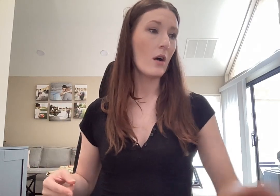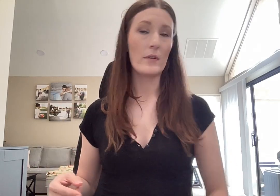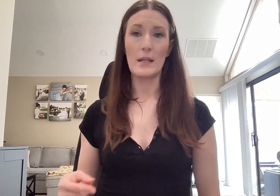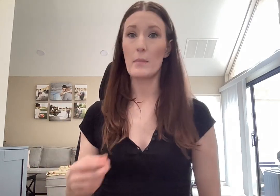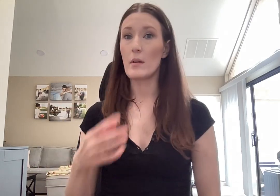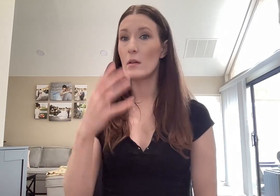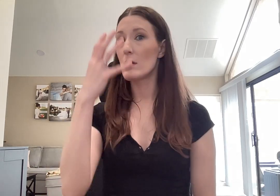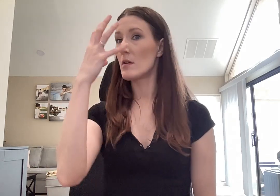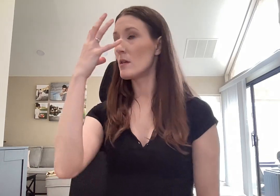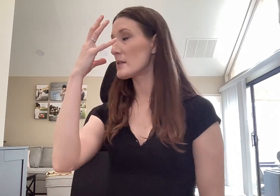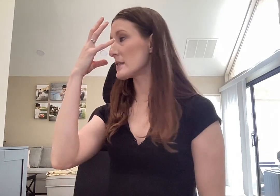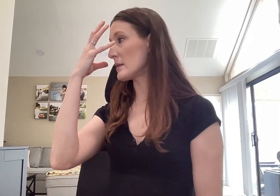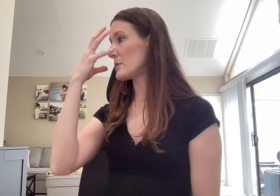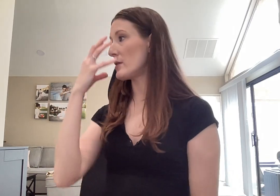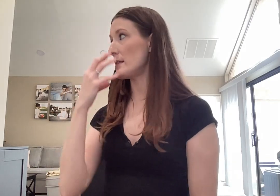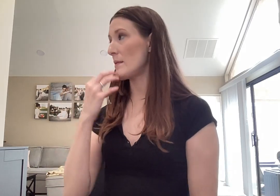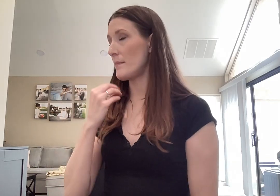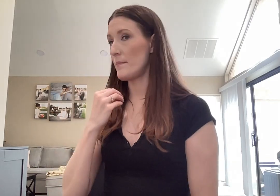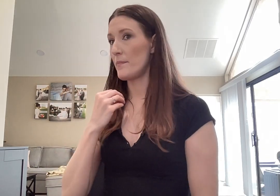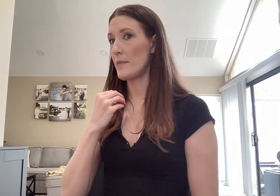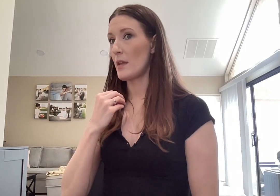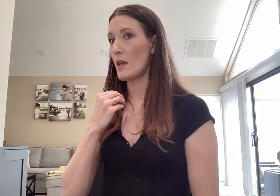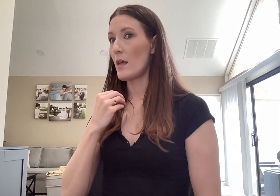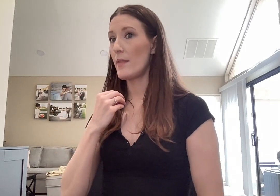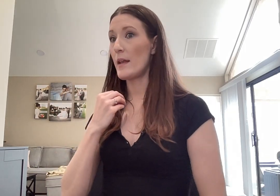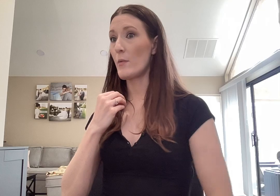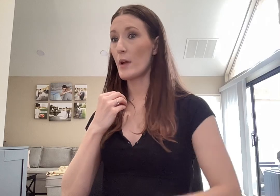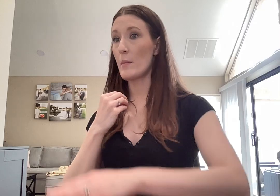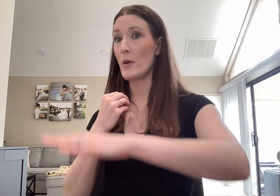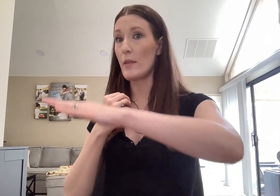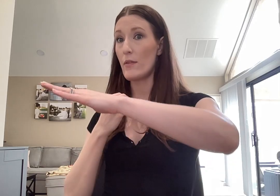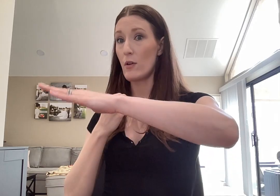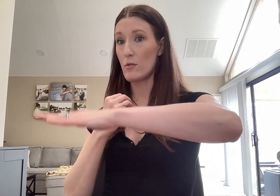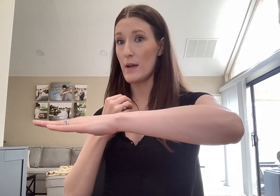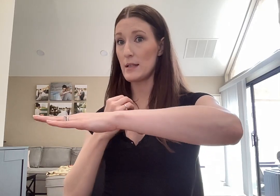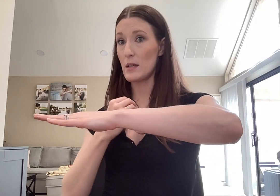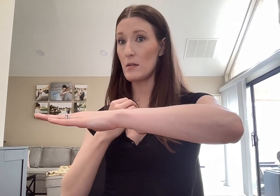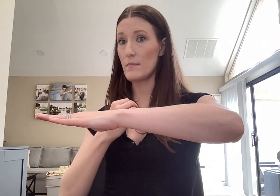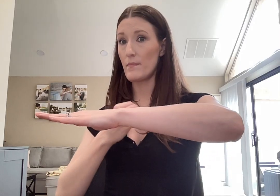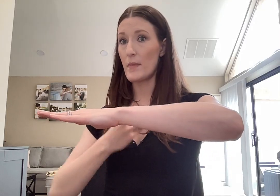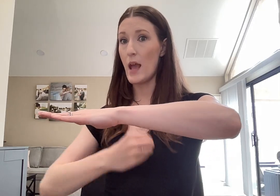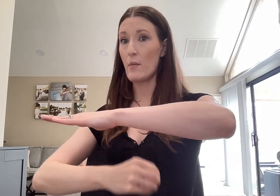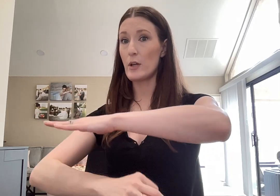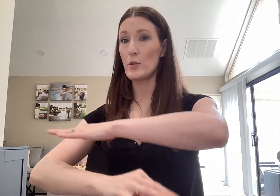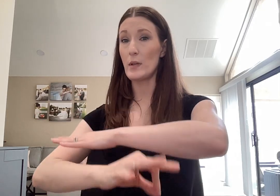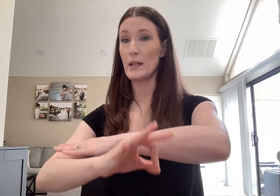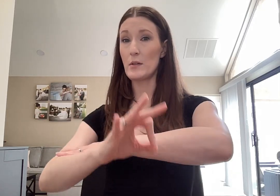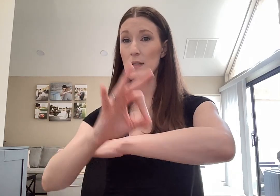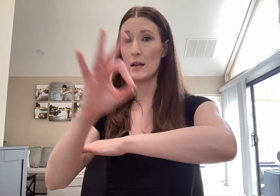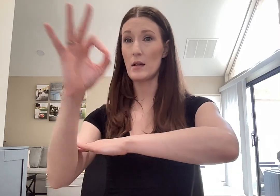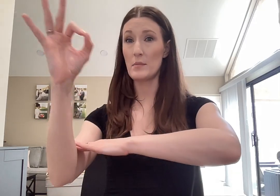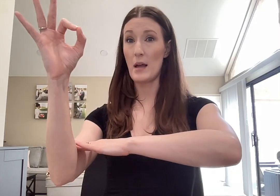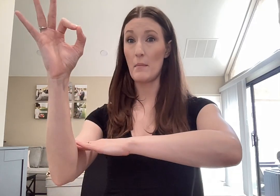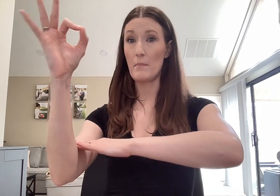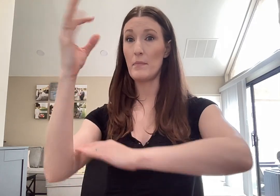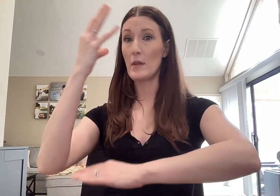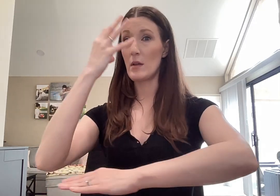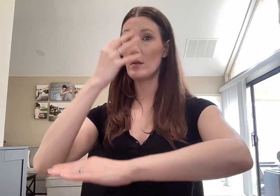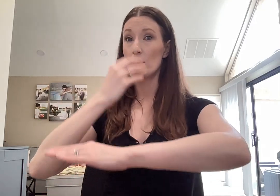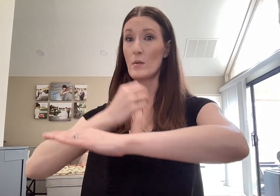Oversleep. Sleep straight down. Then we're going to put the horizon And we're going to do a little sun comes up. So